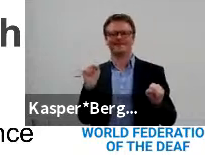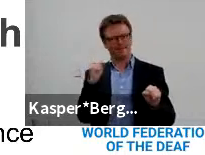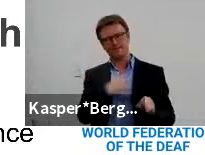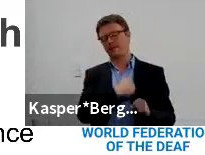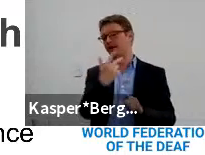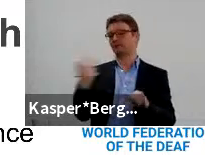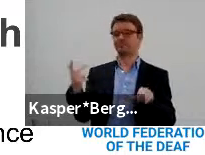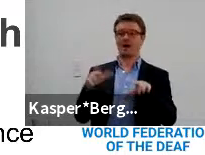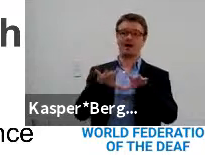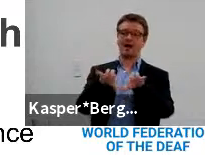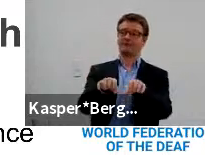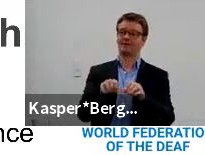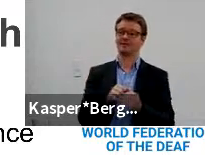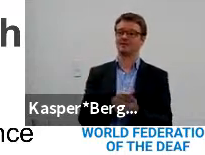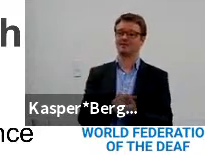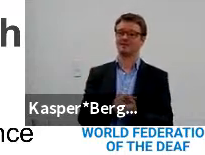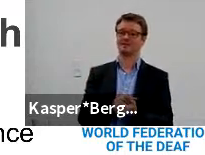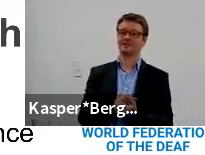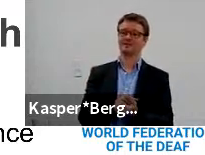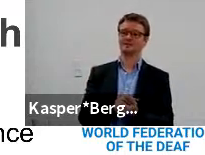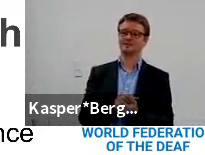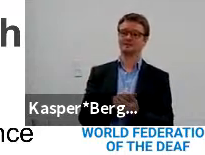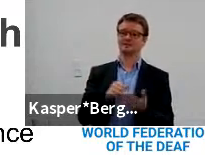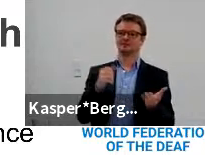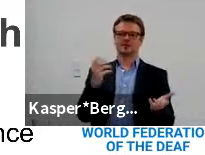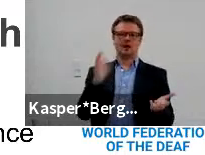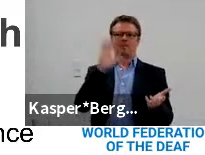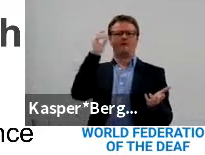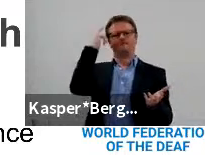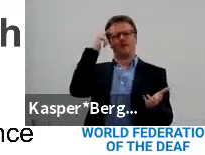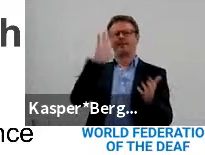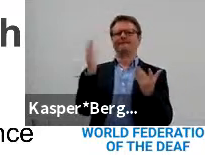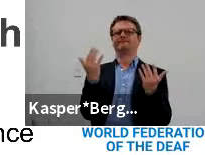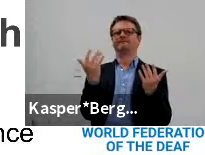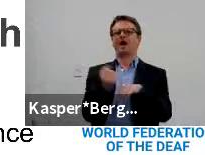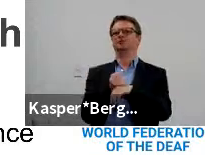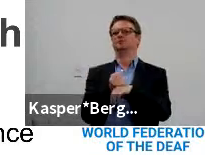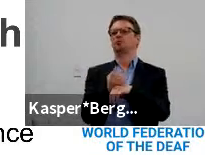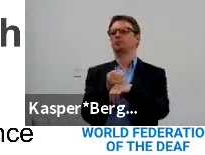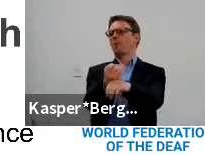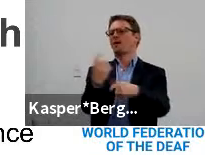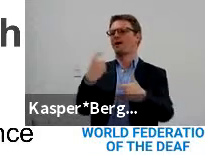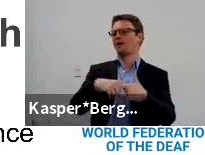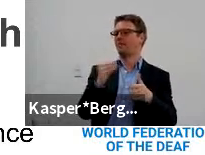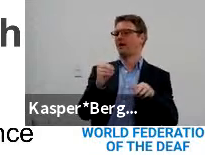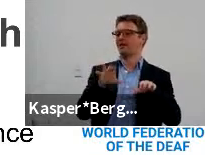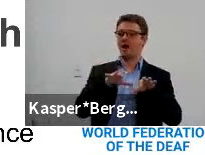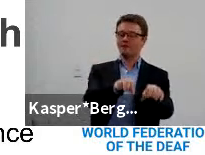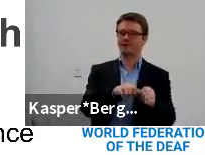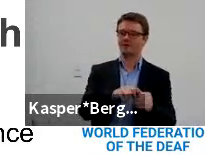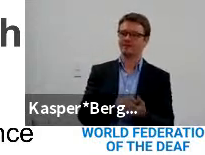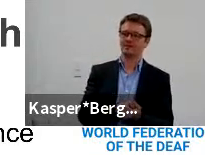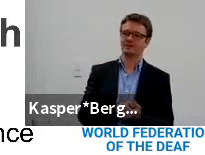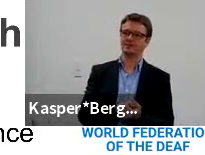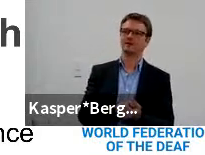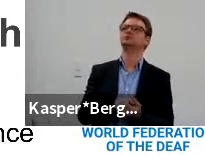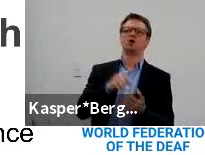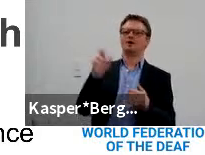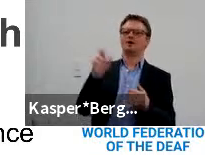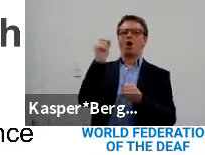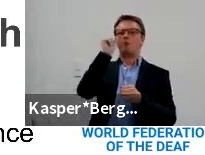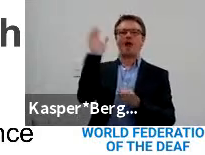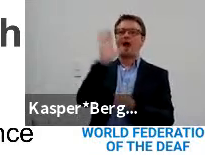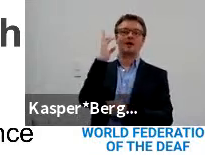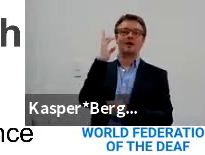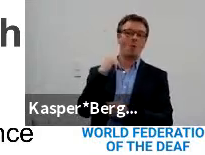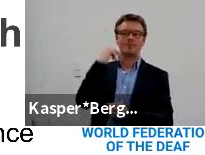about healthcare or what kind of symptoms you need to know regarding cancer, symptomatic